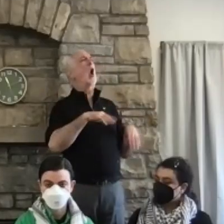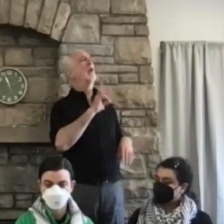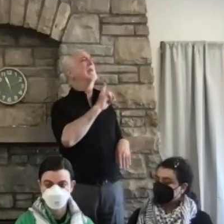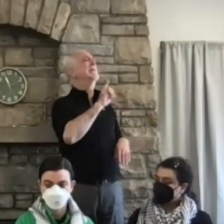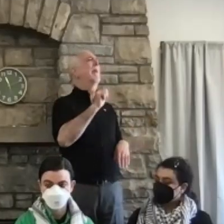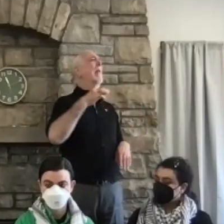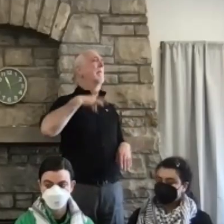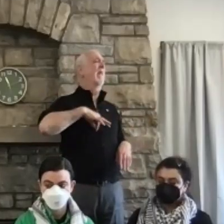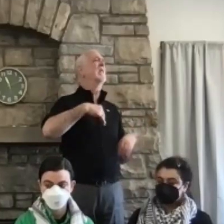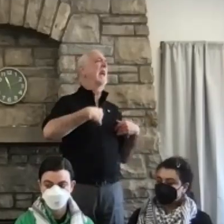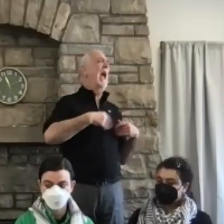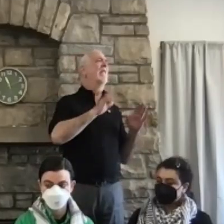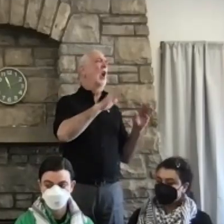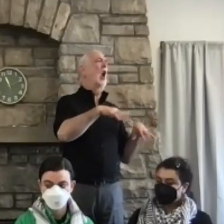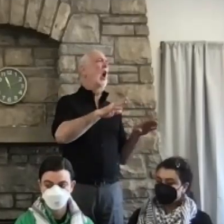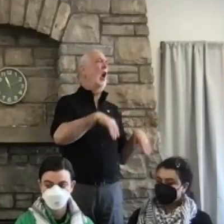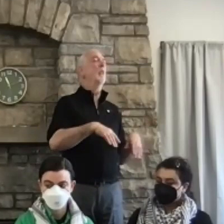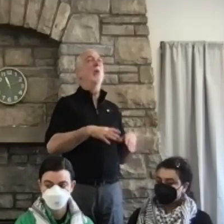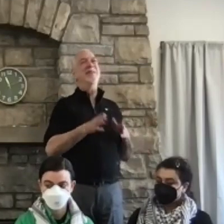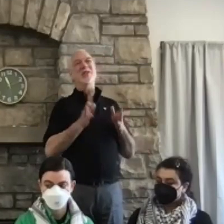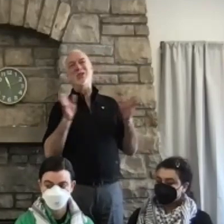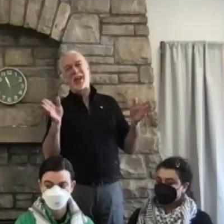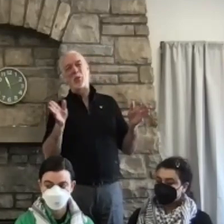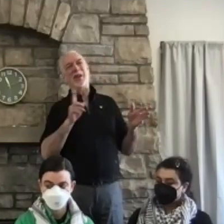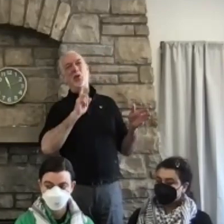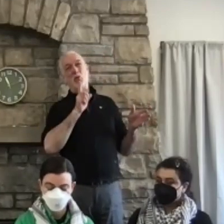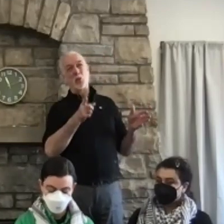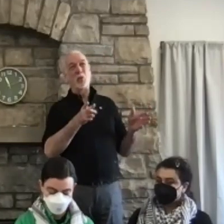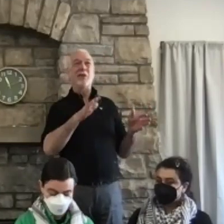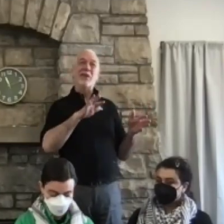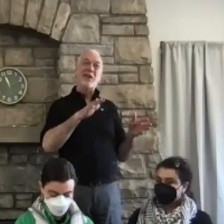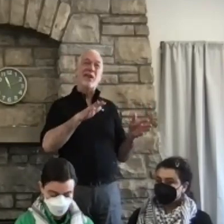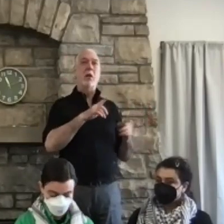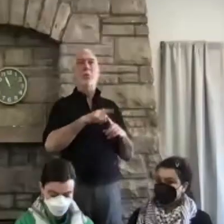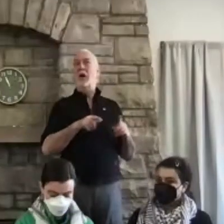disability benefits or, you know, in the general sense that's true, but it is